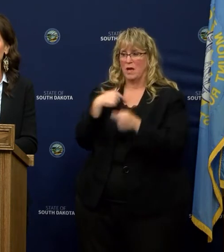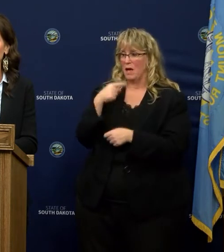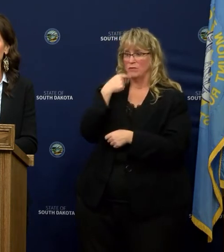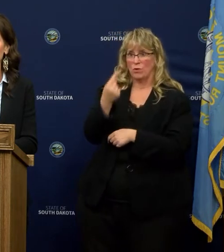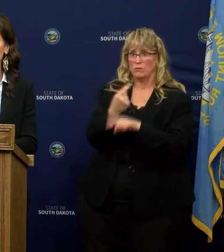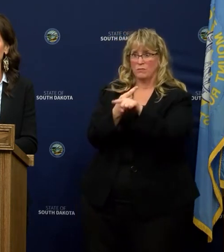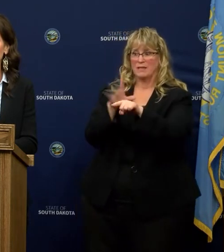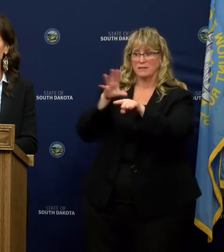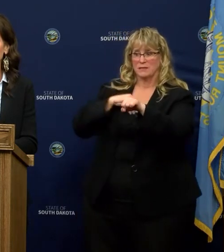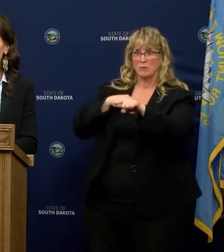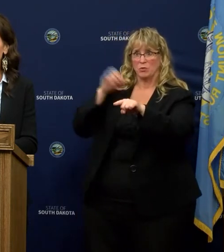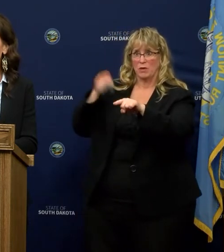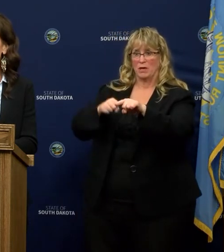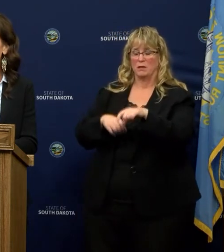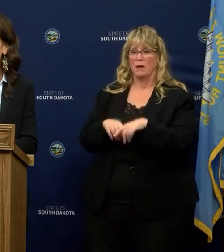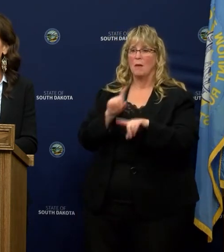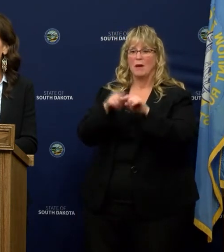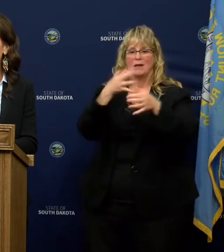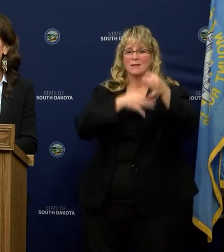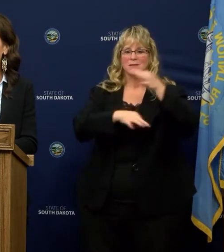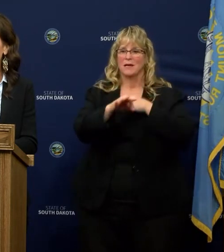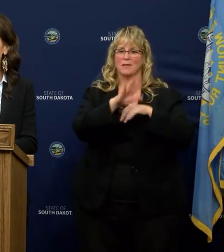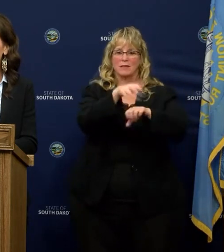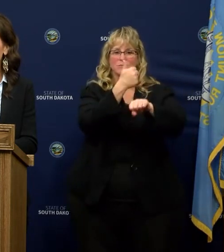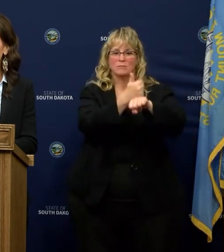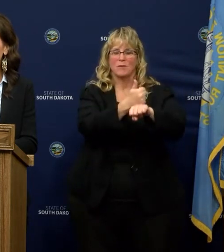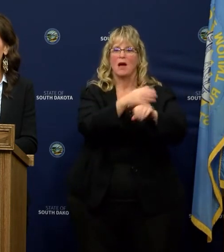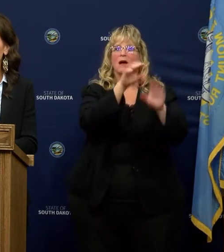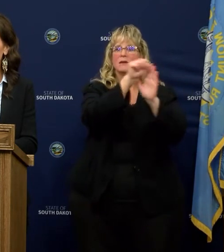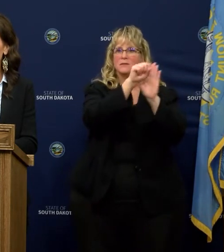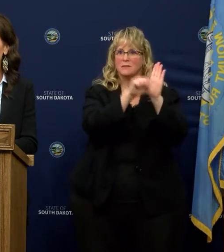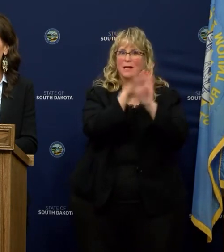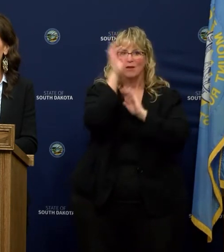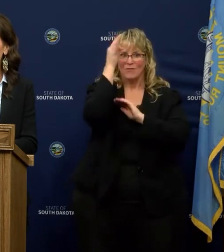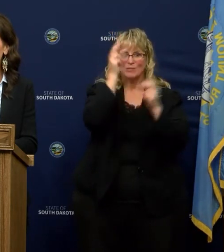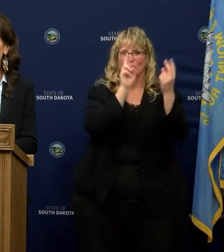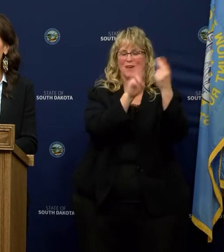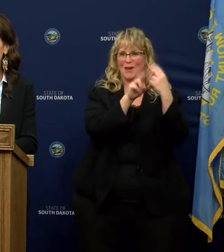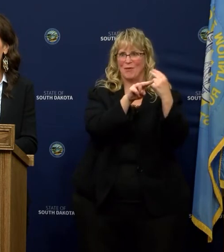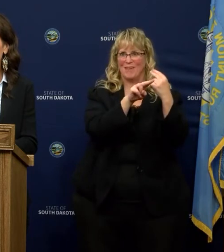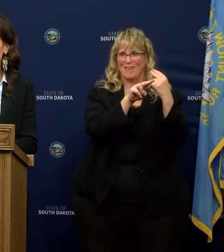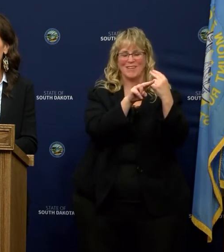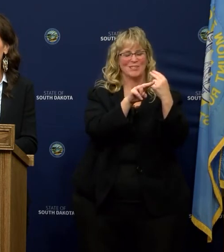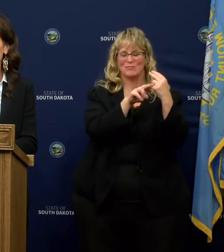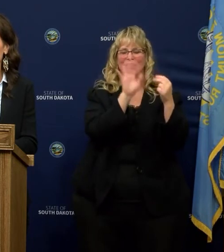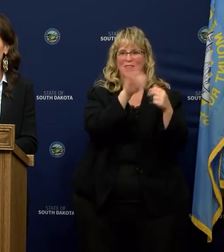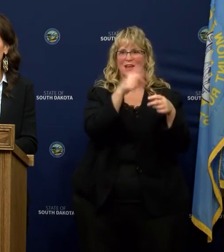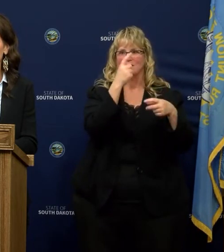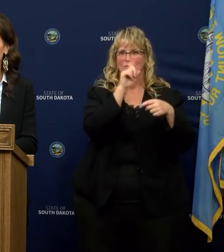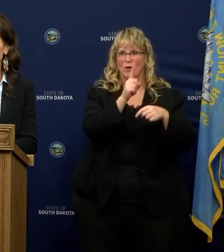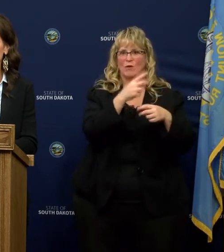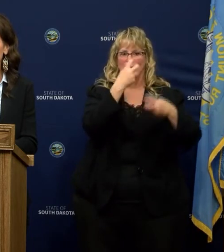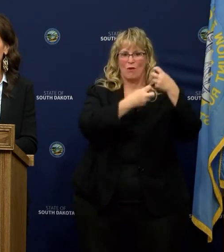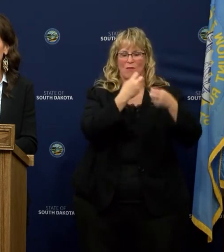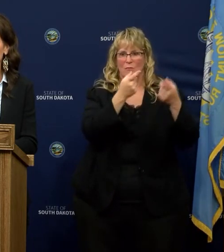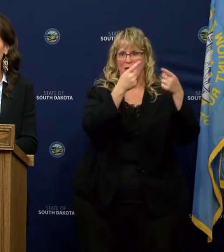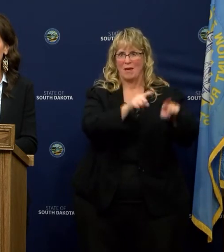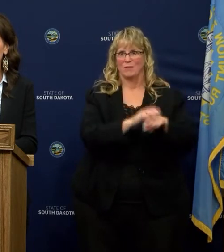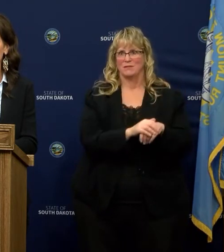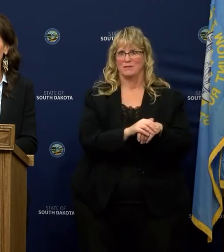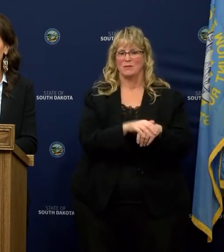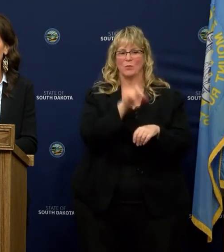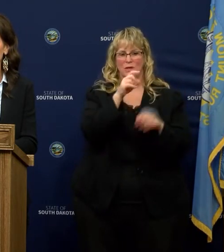them that would be acceptable. Instead, they chose to set them up on state and federal highways, and that's where the issue happens. That is where